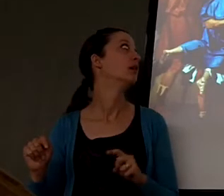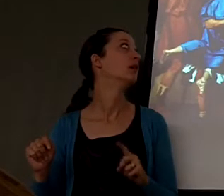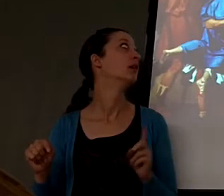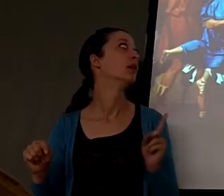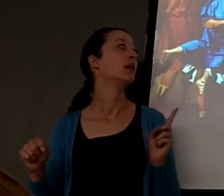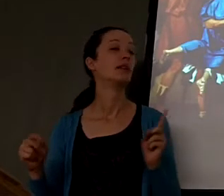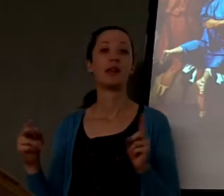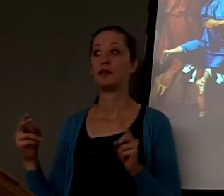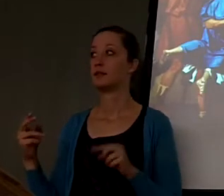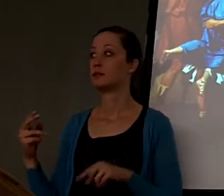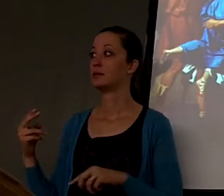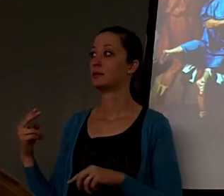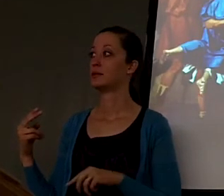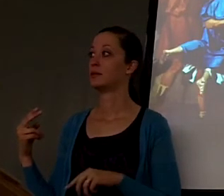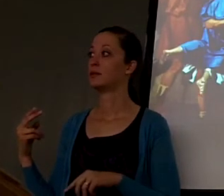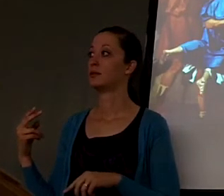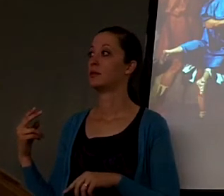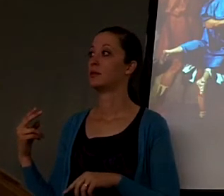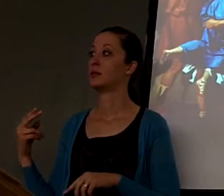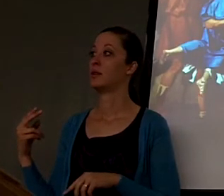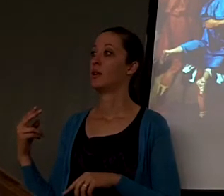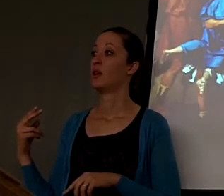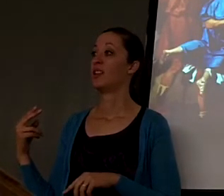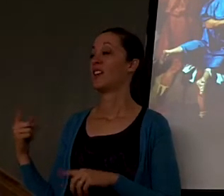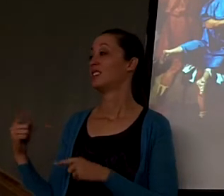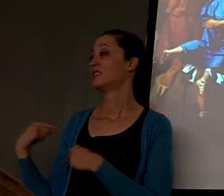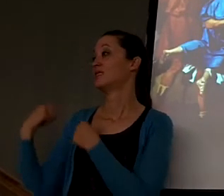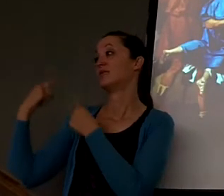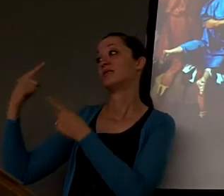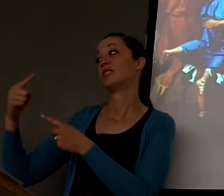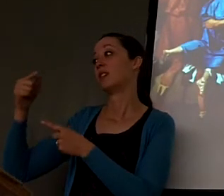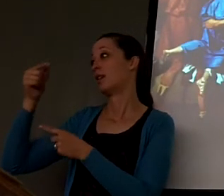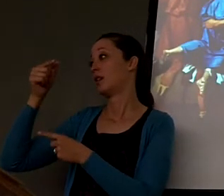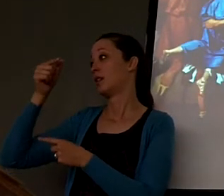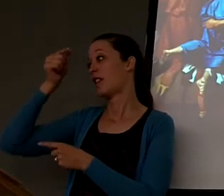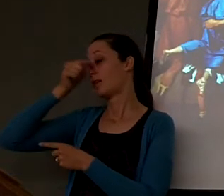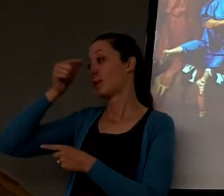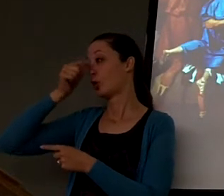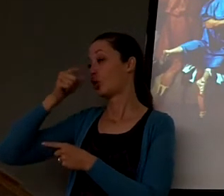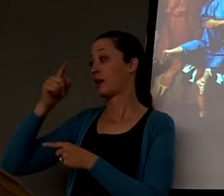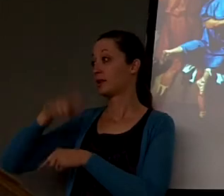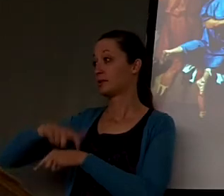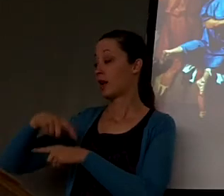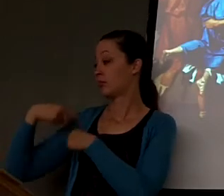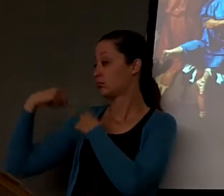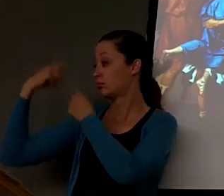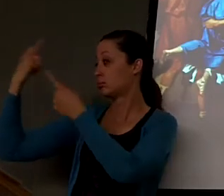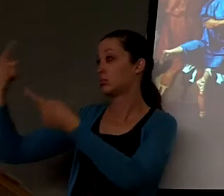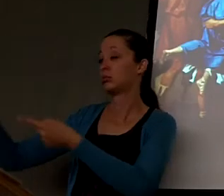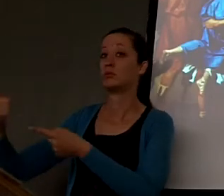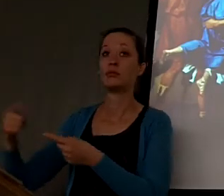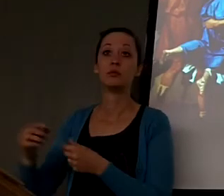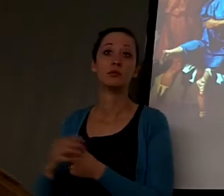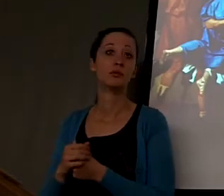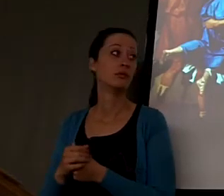ancient Greek period, because the incident happened. It's done at pardon?